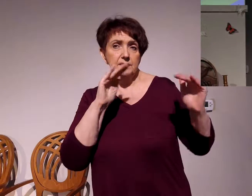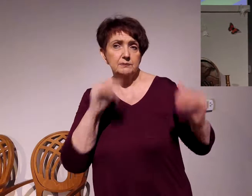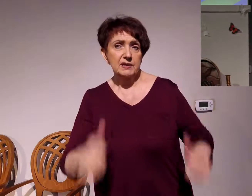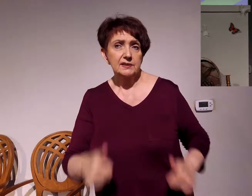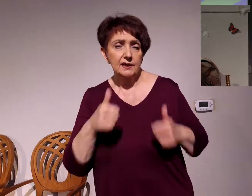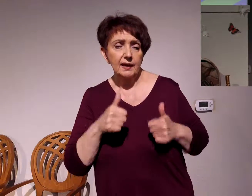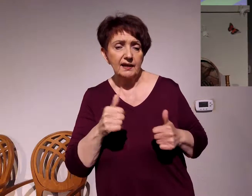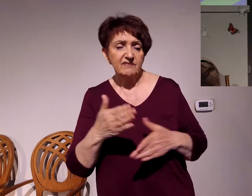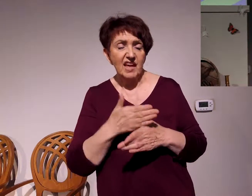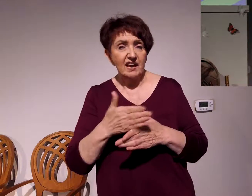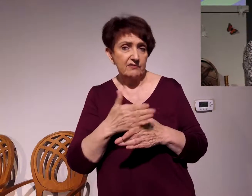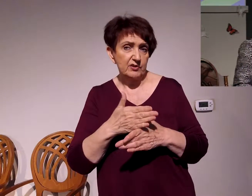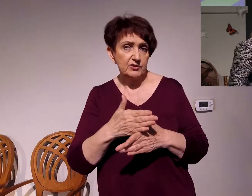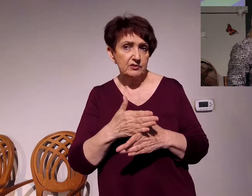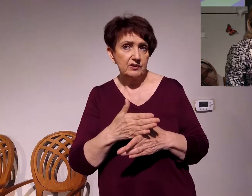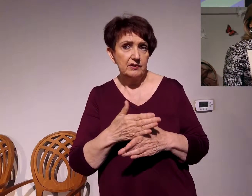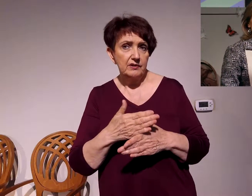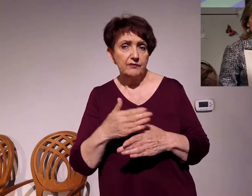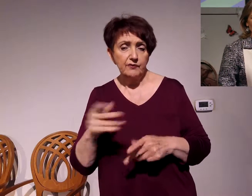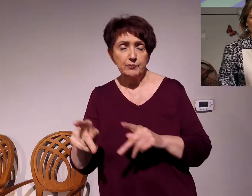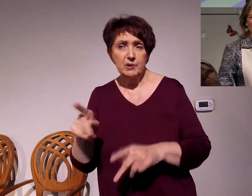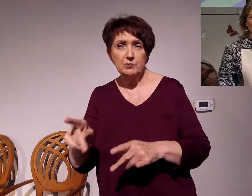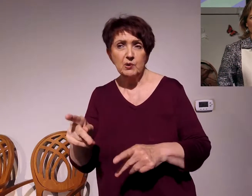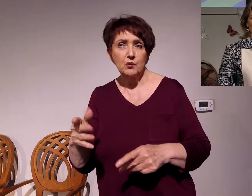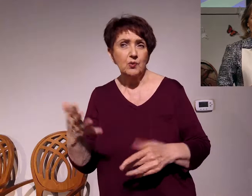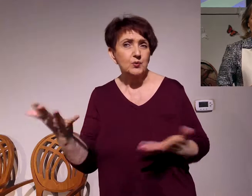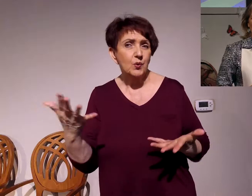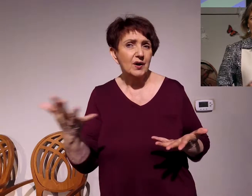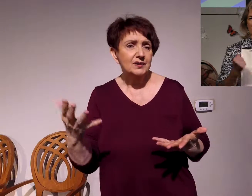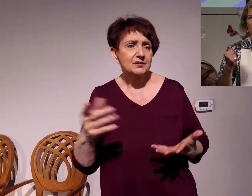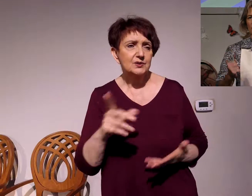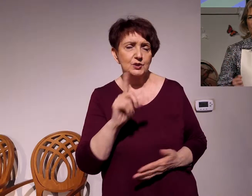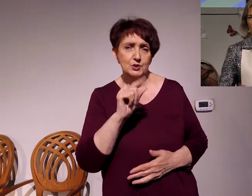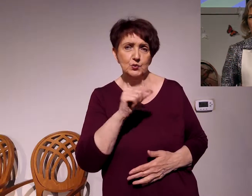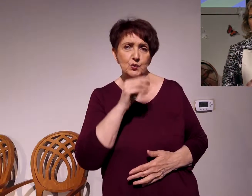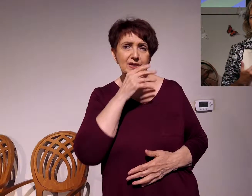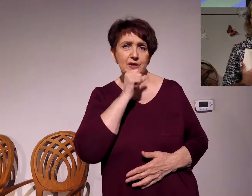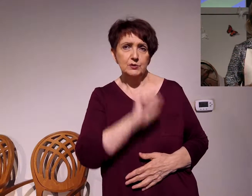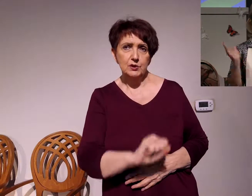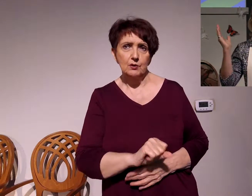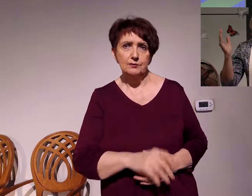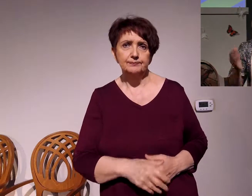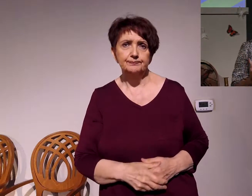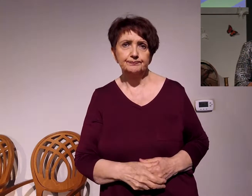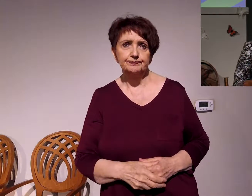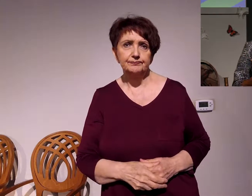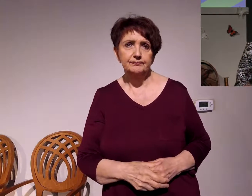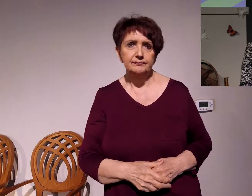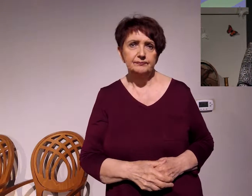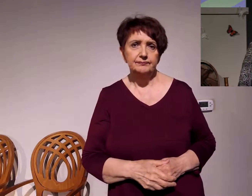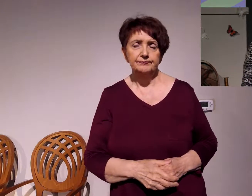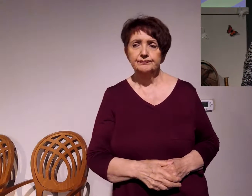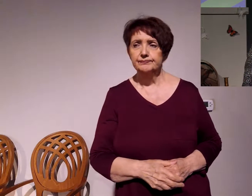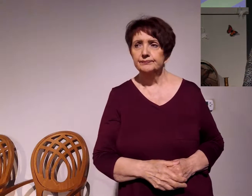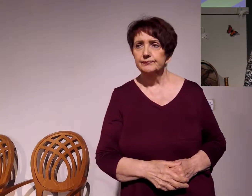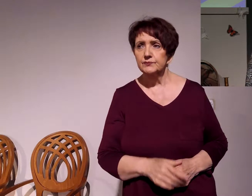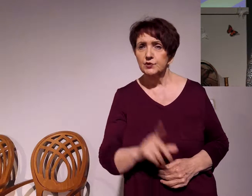expected lifetime, the average lifetime for human beings was 20 years old?